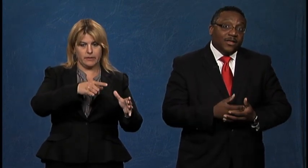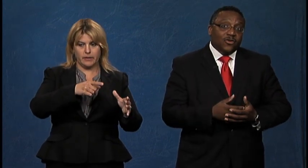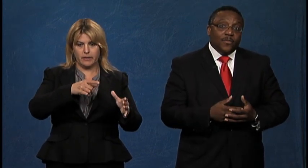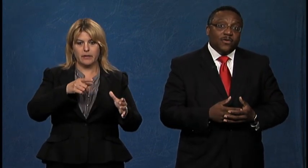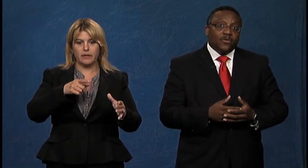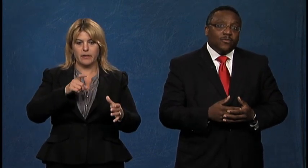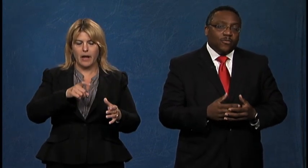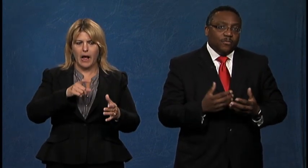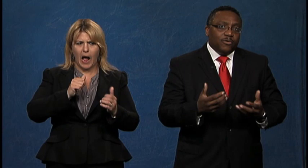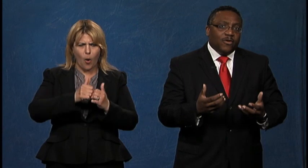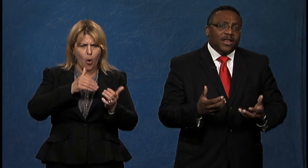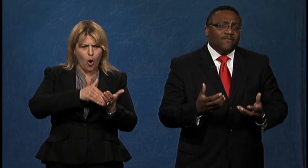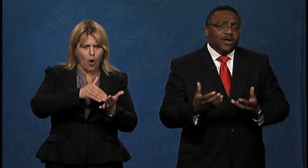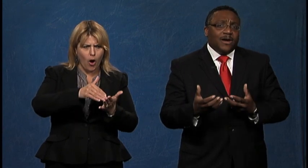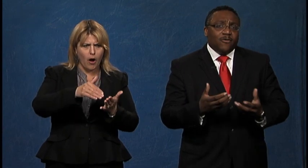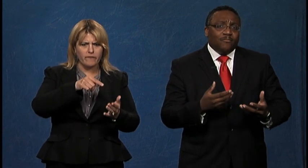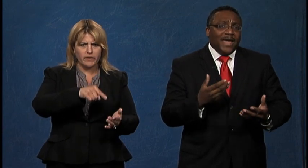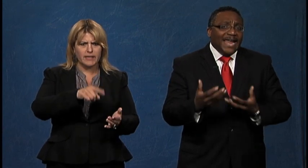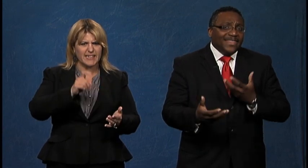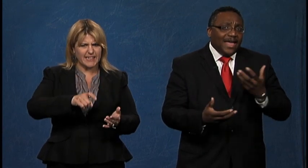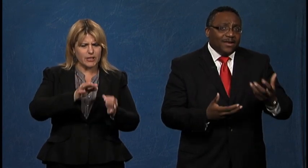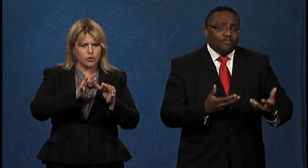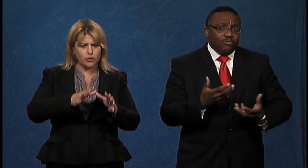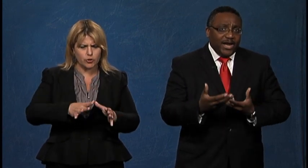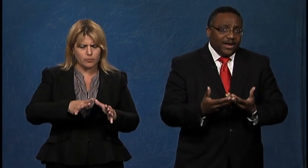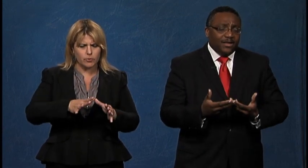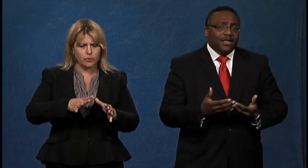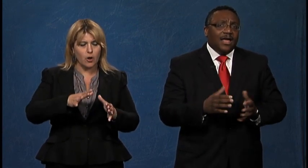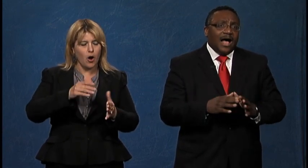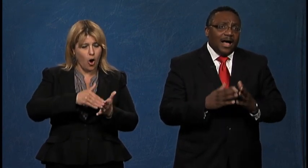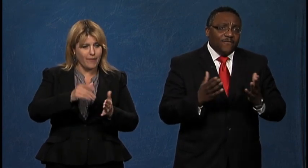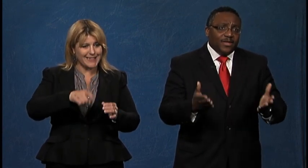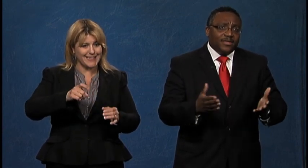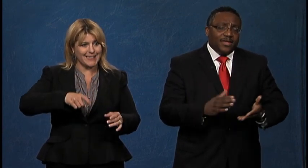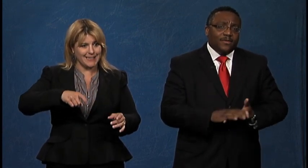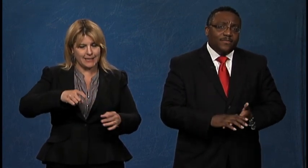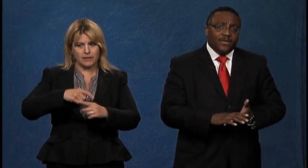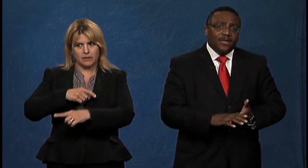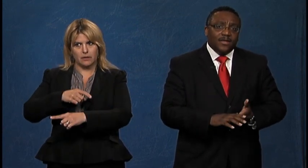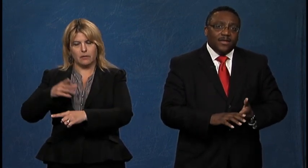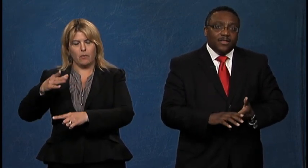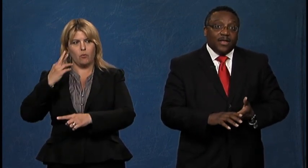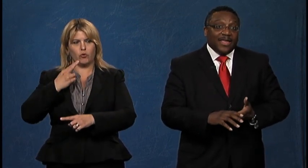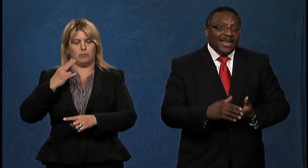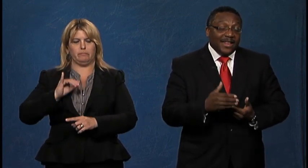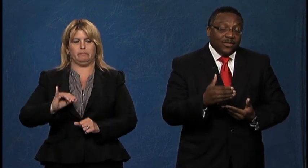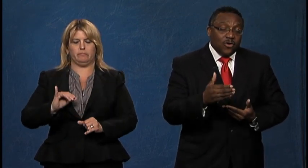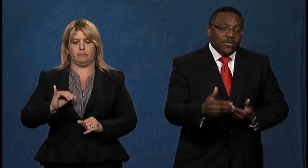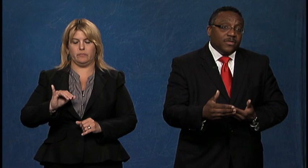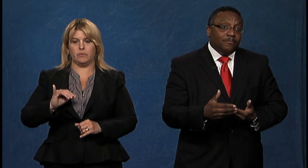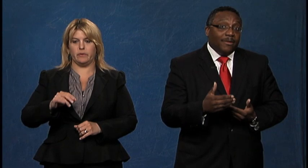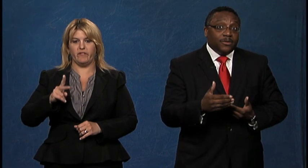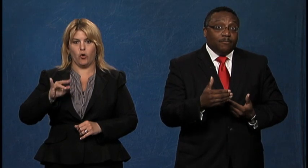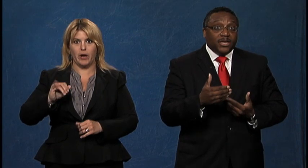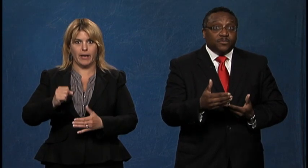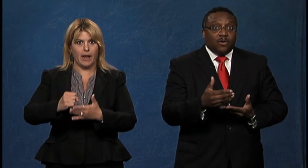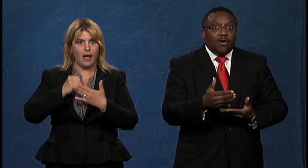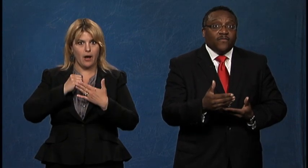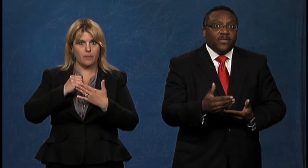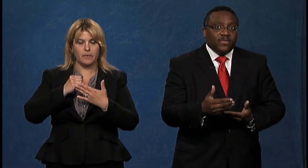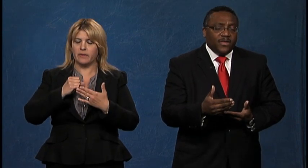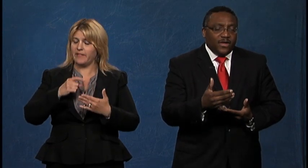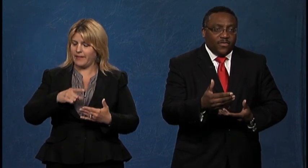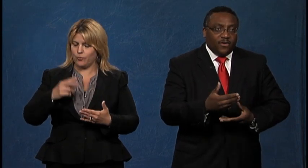they needed interpreters, was broken, and VRI was making that break obvious to him, so that they needed interpreters much